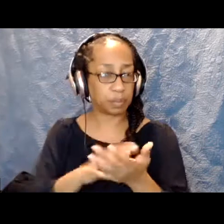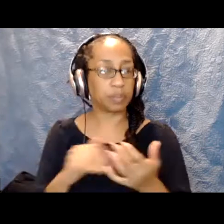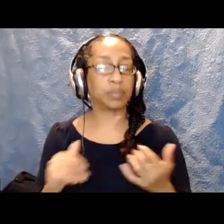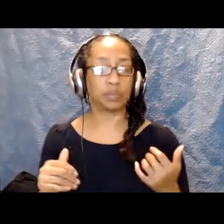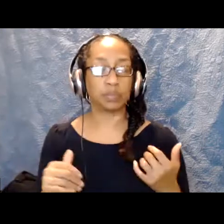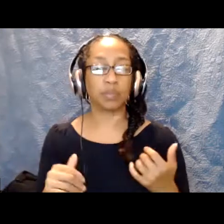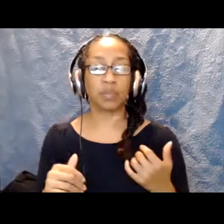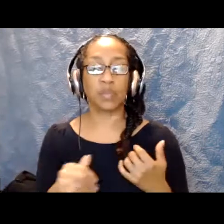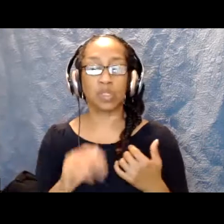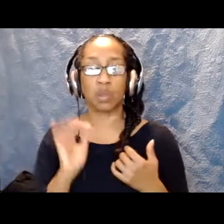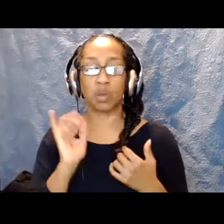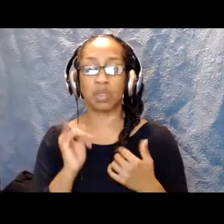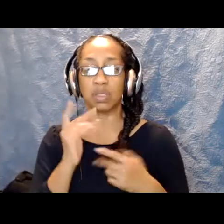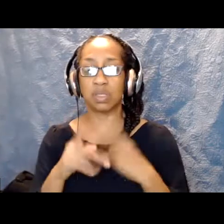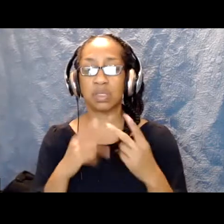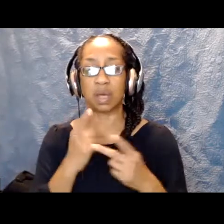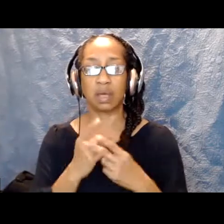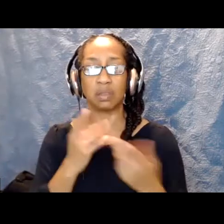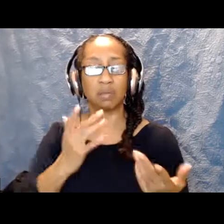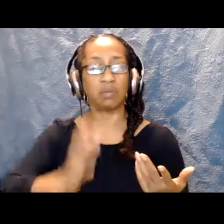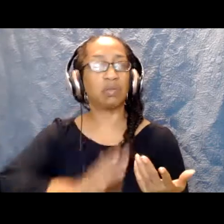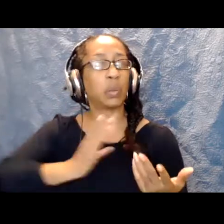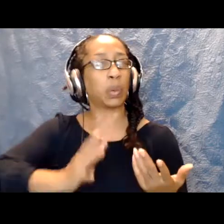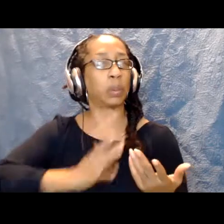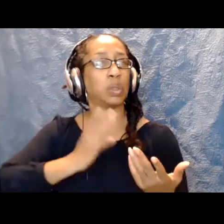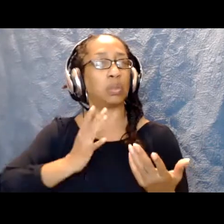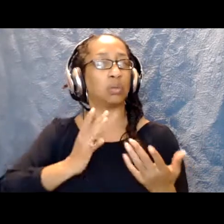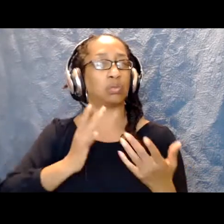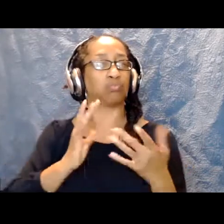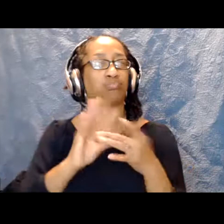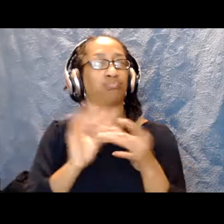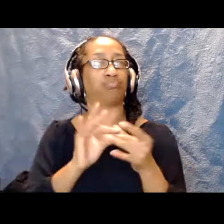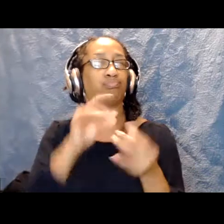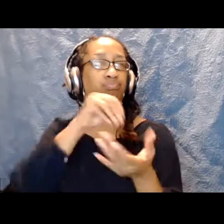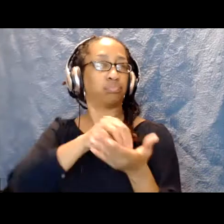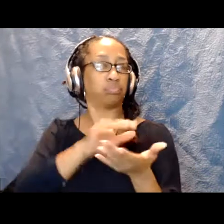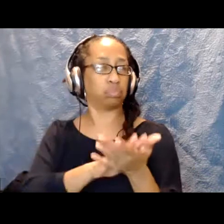types of formal mechanisms, which may be seen as somewhat